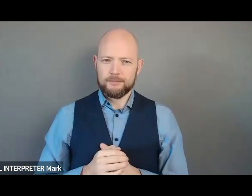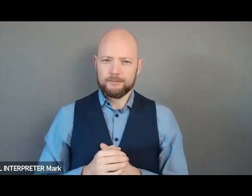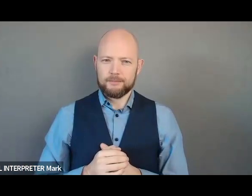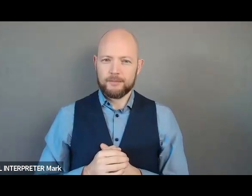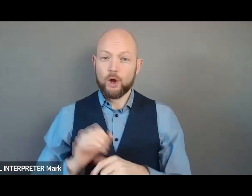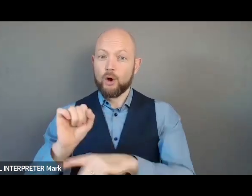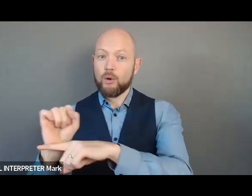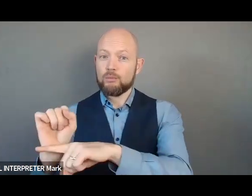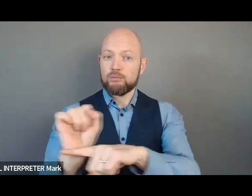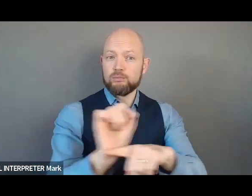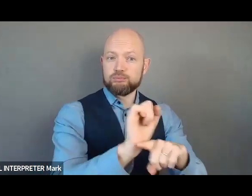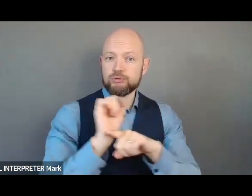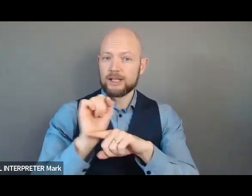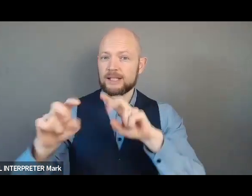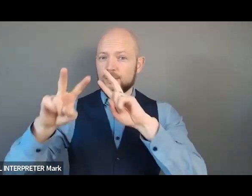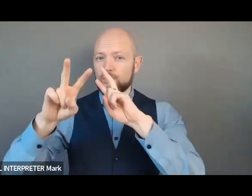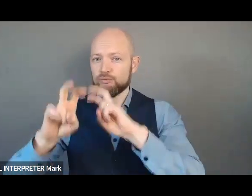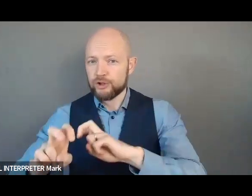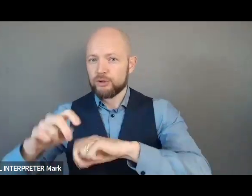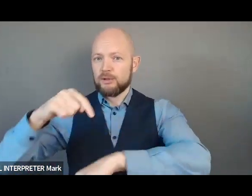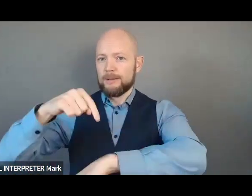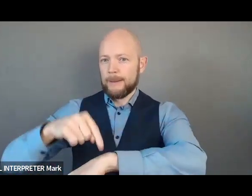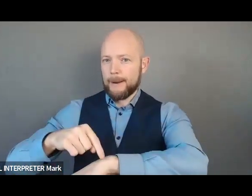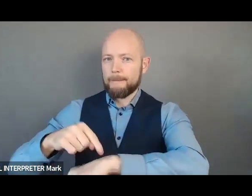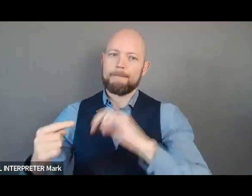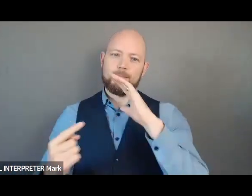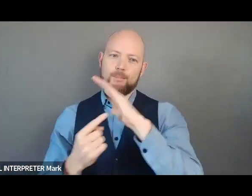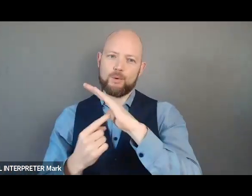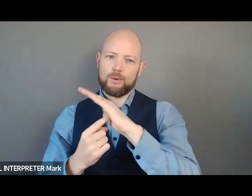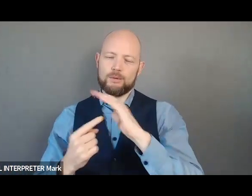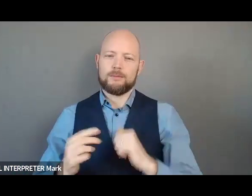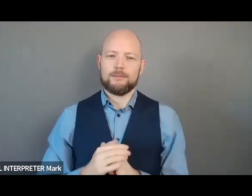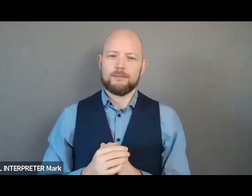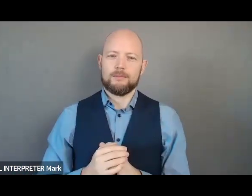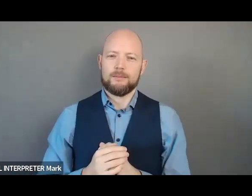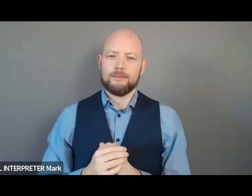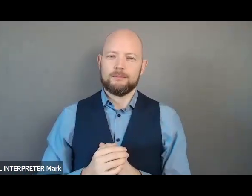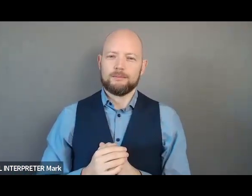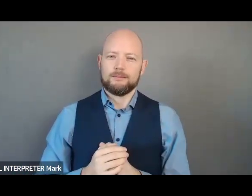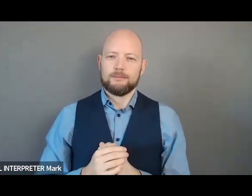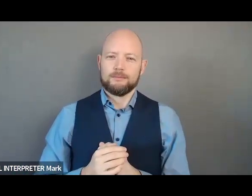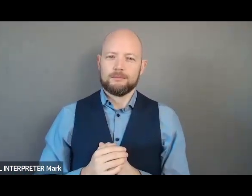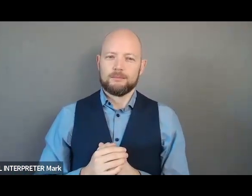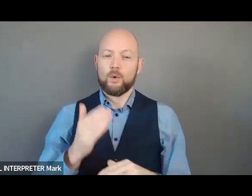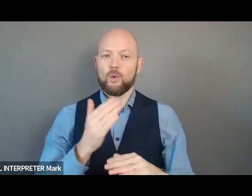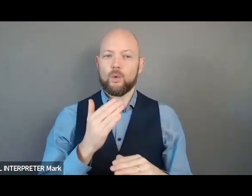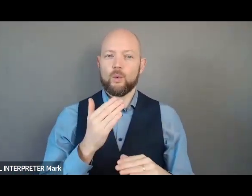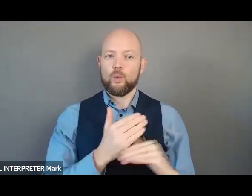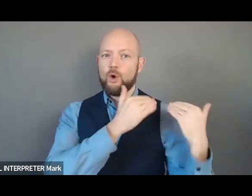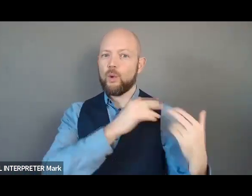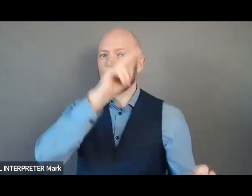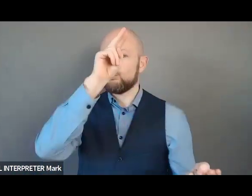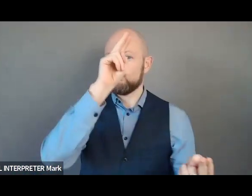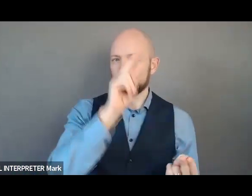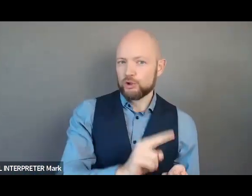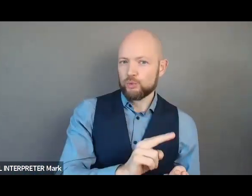was a very key point for everybody, especially to reduce workload for these academics.